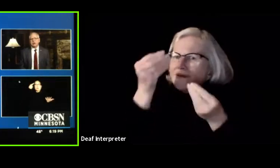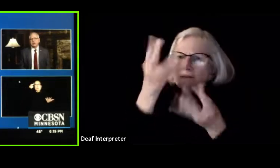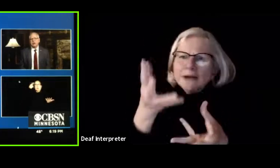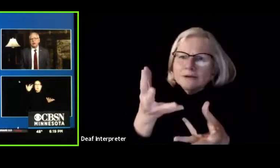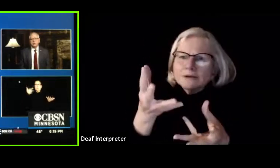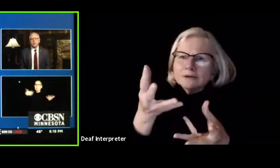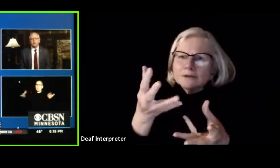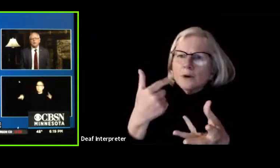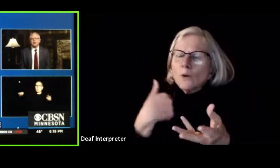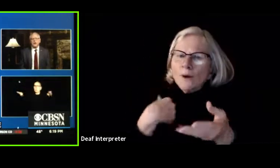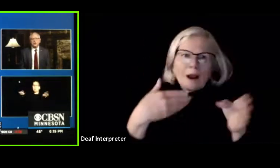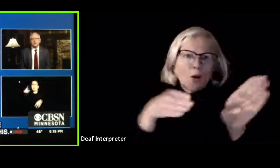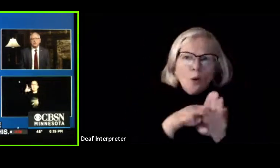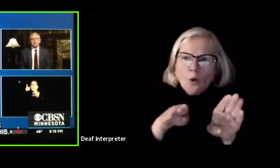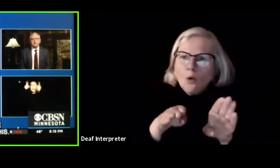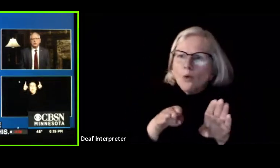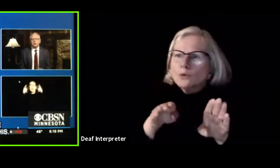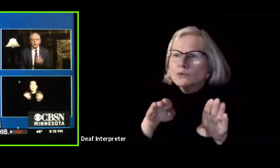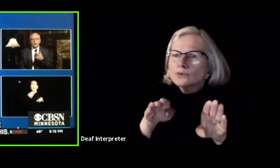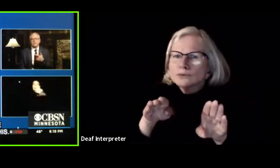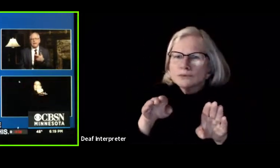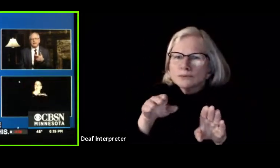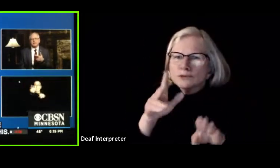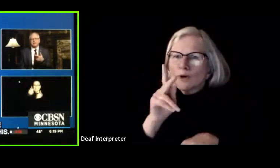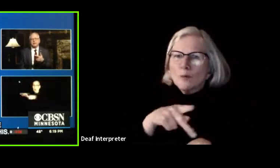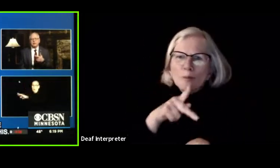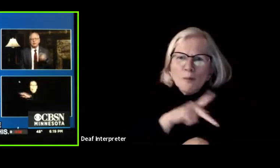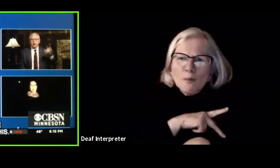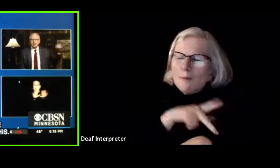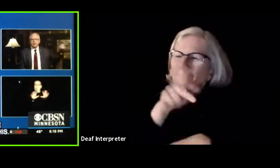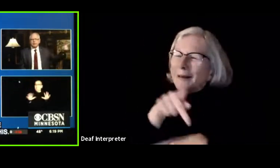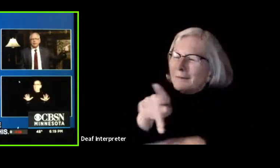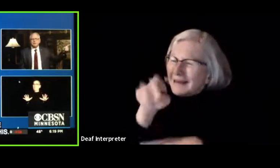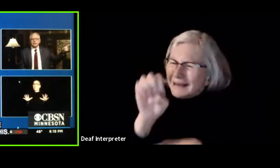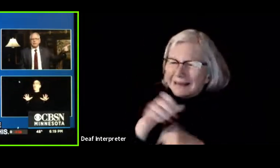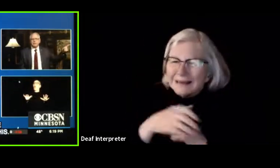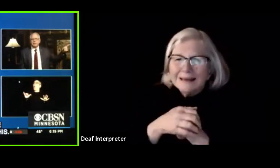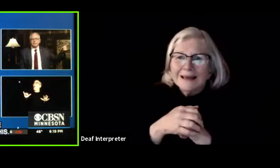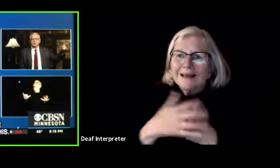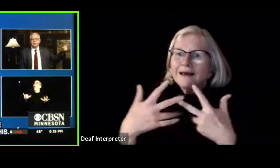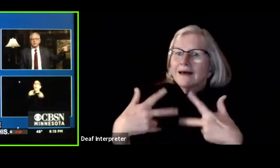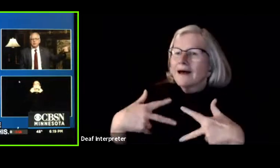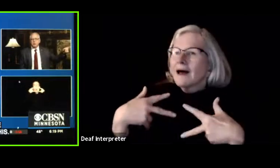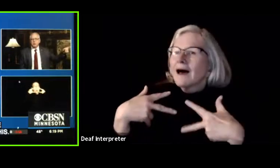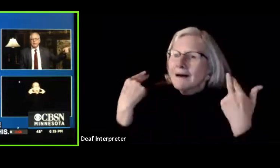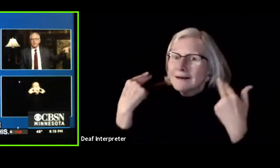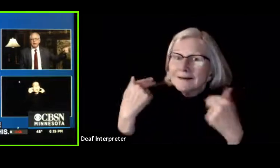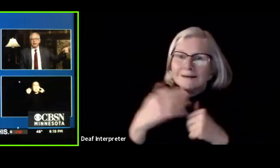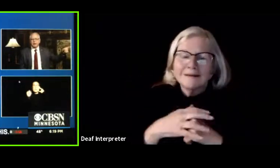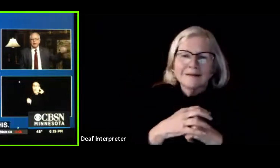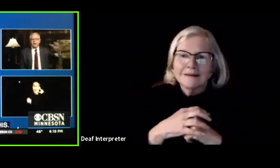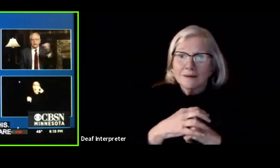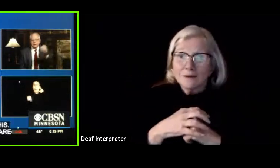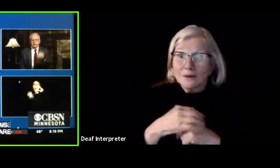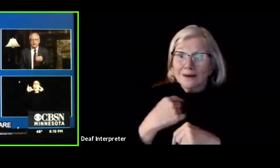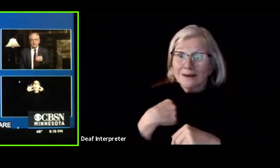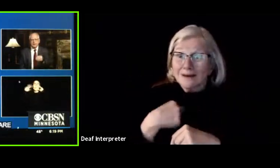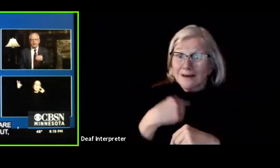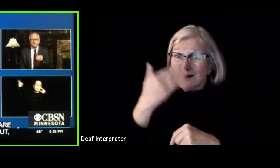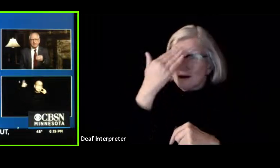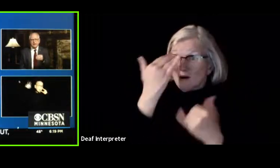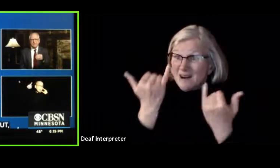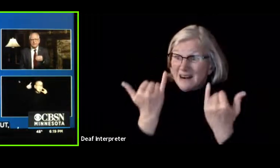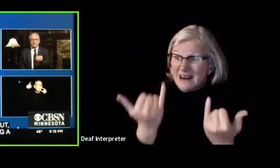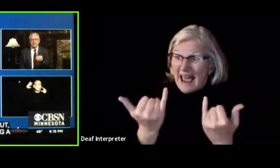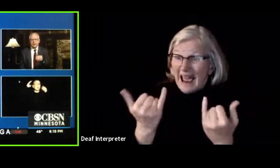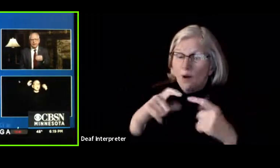your hair cut. What we know now is wearing a mask, proper protective equipment for the folks that are working there, a limited amount